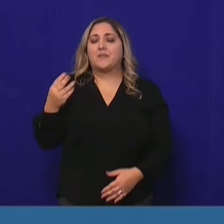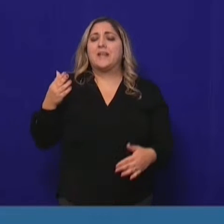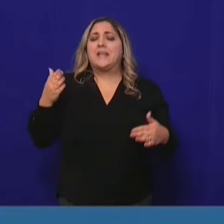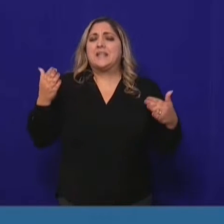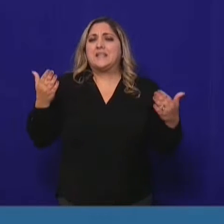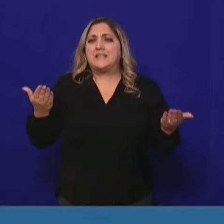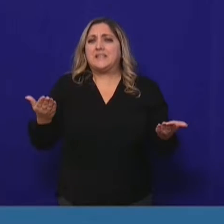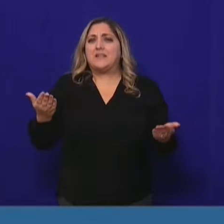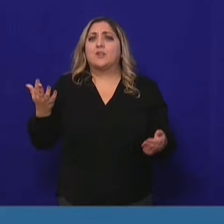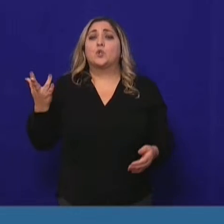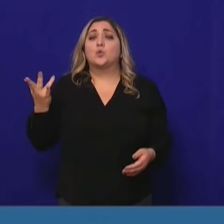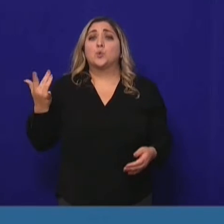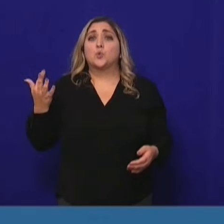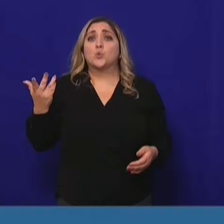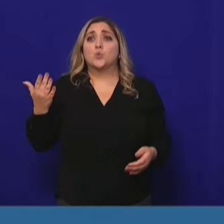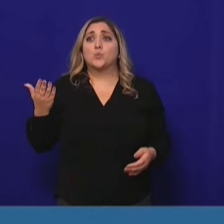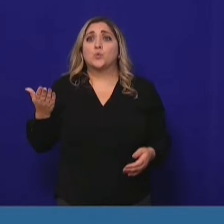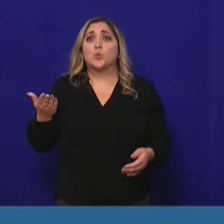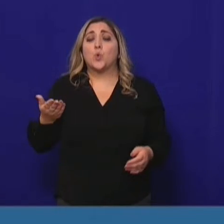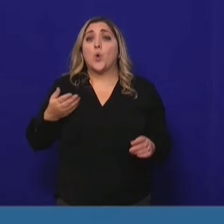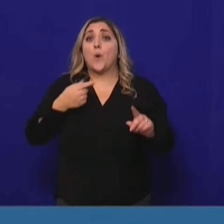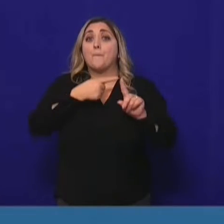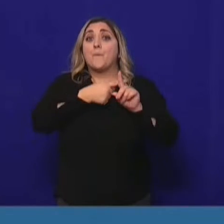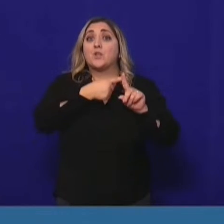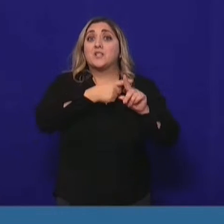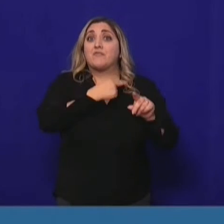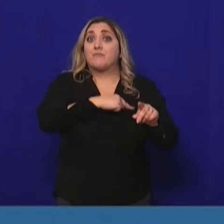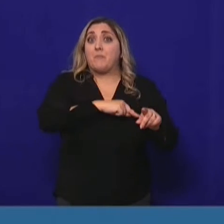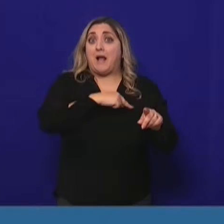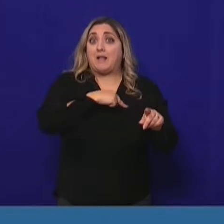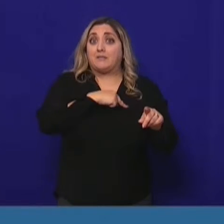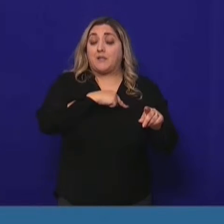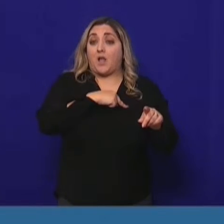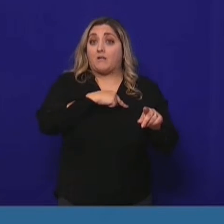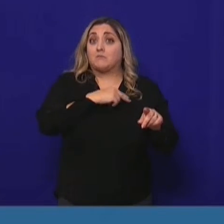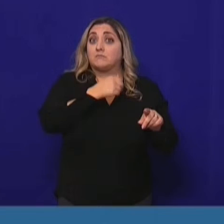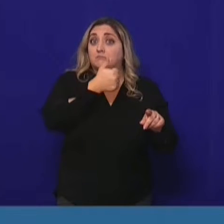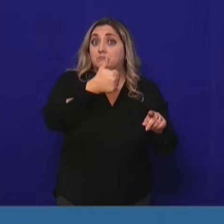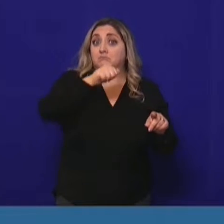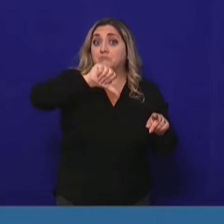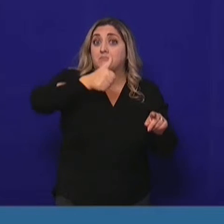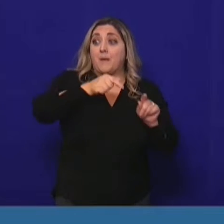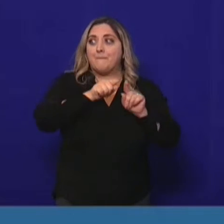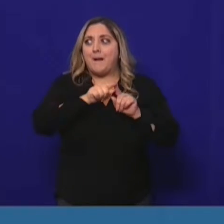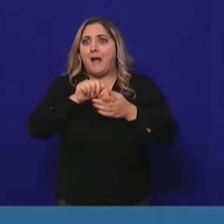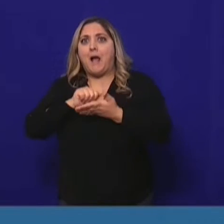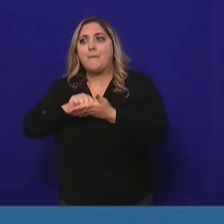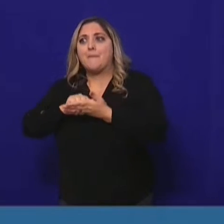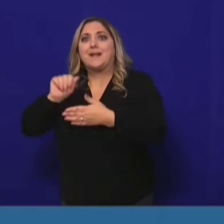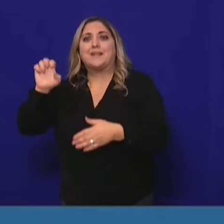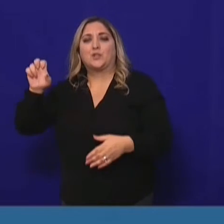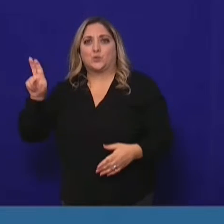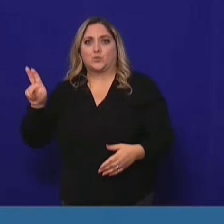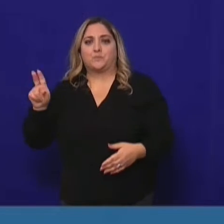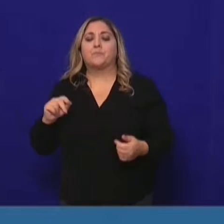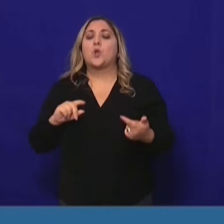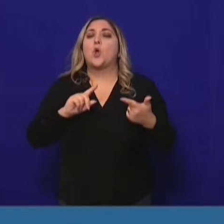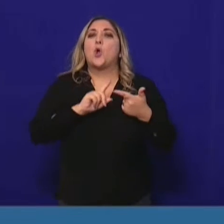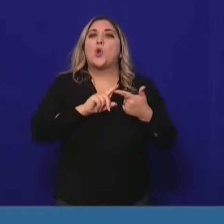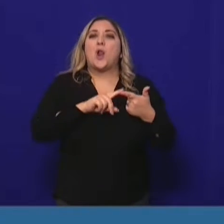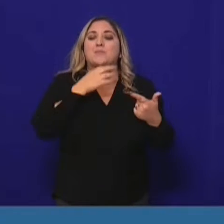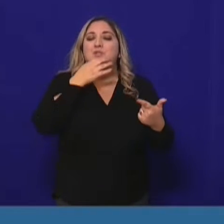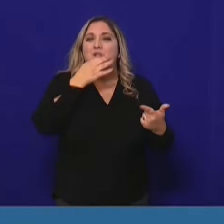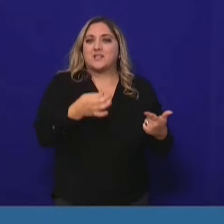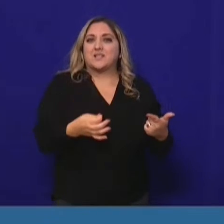ir-rata ta' każijiet pożittivi f'pajjiżna qed titqabbel ma' pajjiżi oħra Ewropej? U t-tieni mistoqsija b'mod uffiċjali għalkemm għaddu